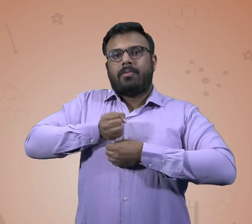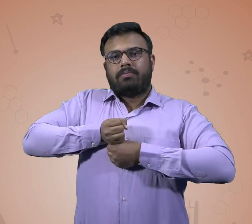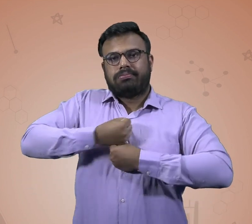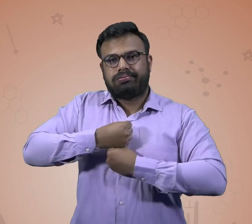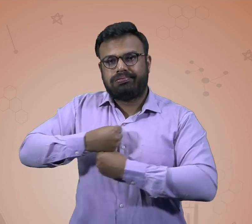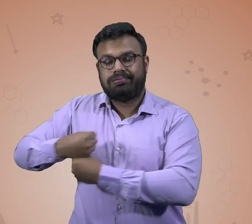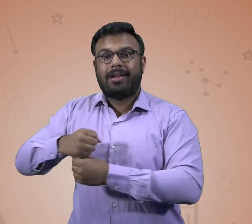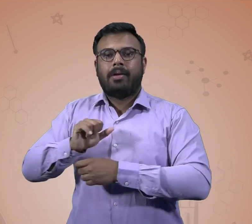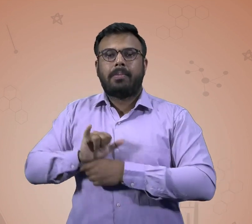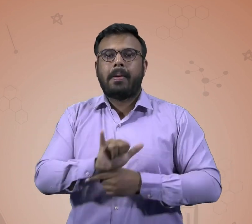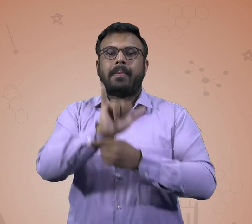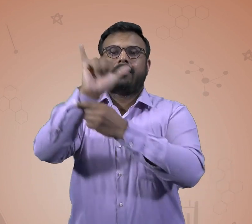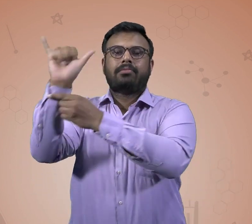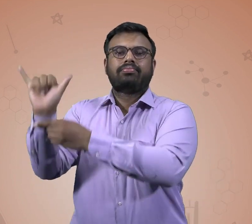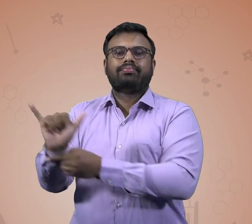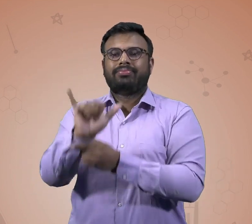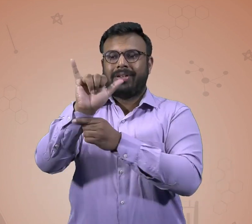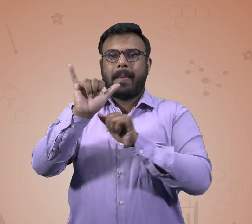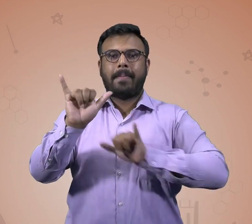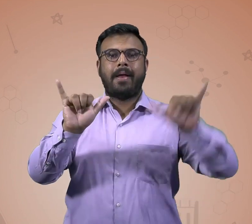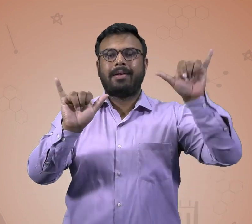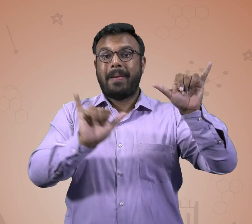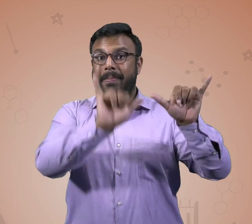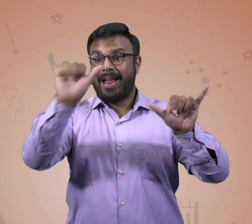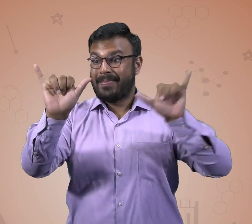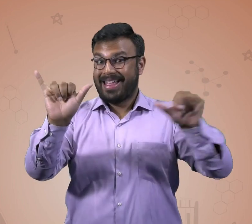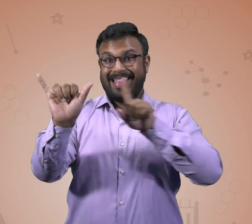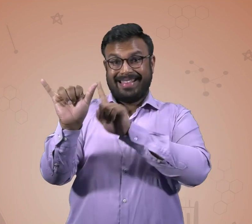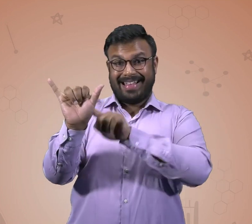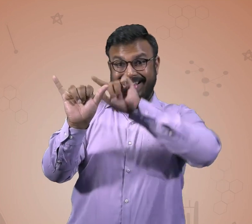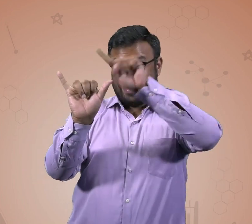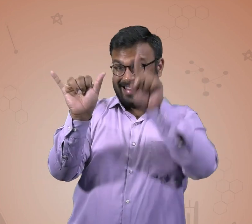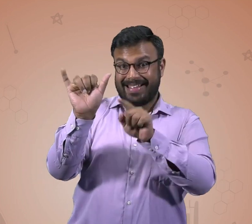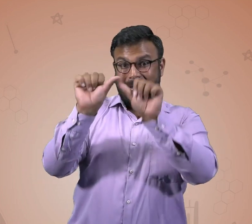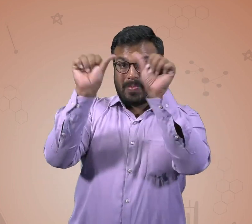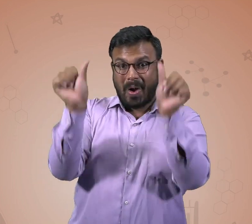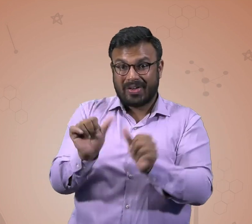which leads to the cells creating specific antibody proteins which are Y-shaped.